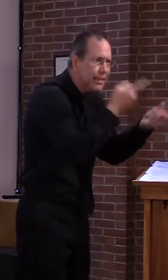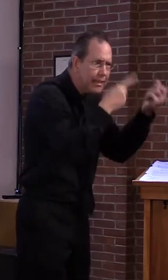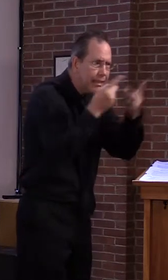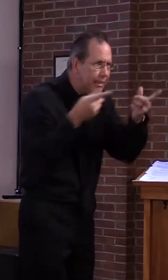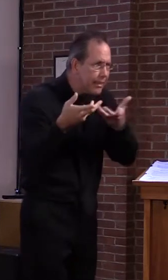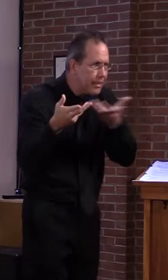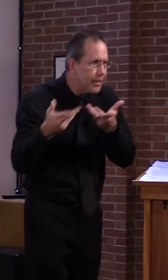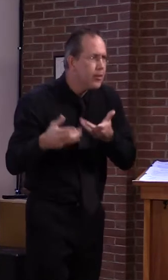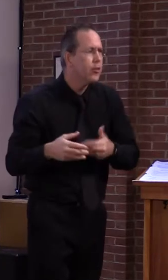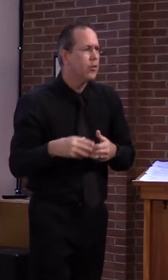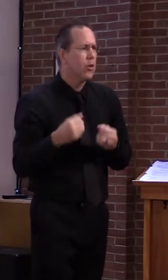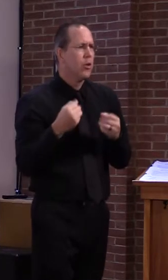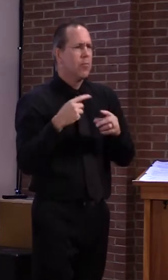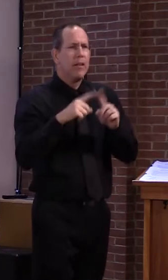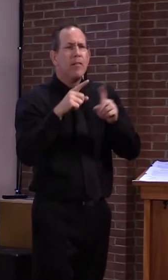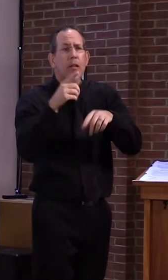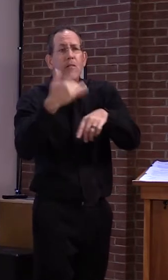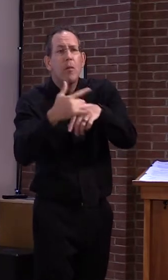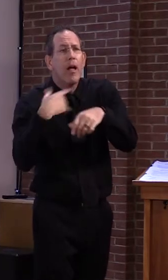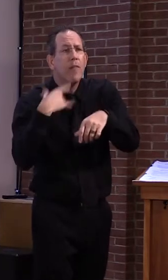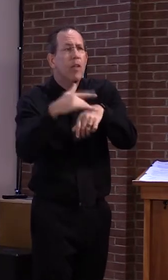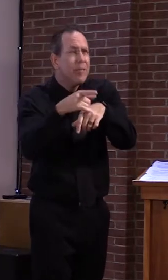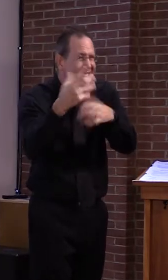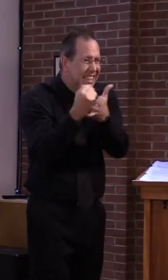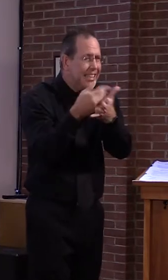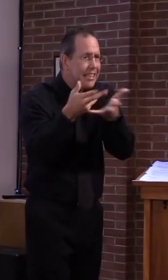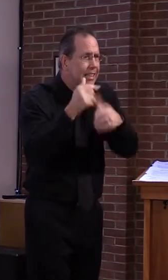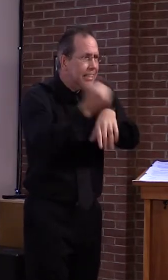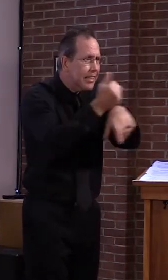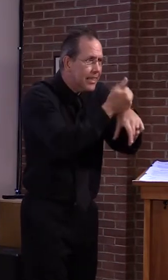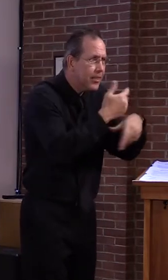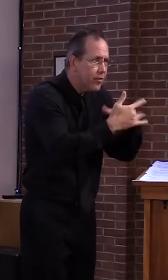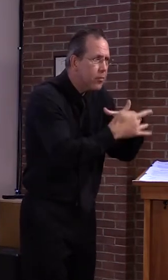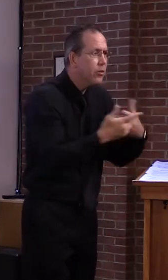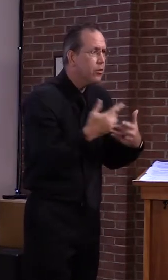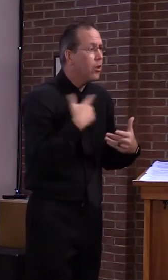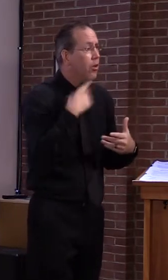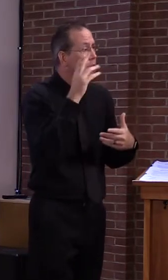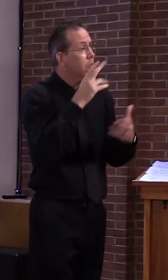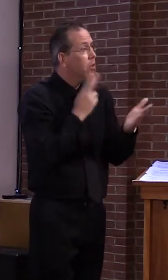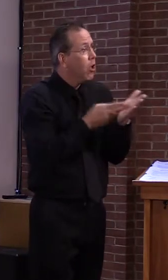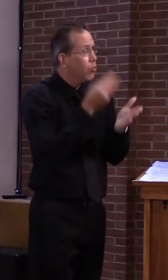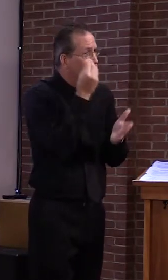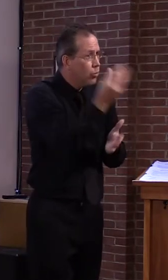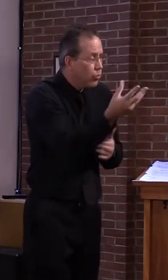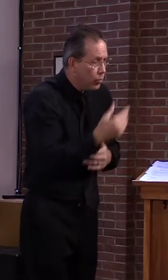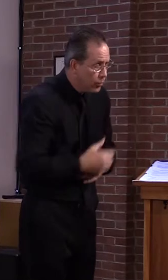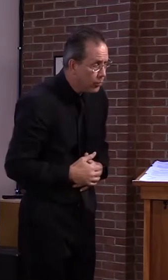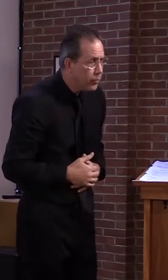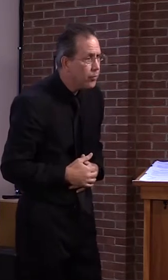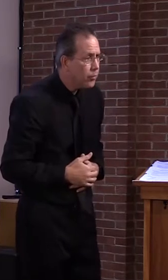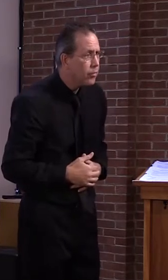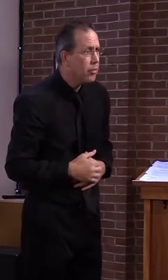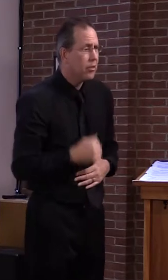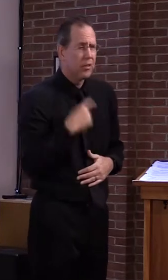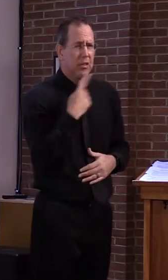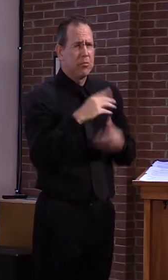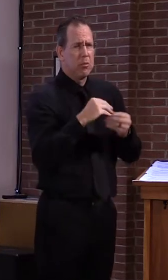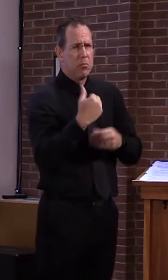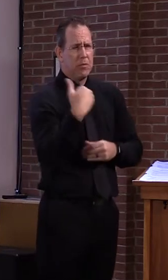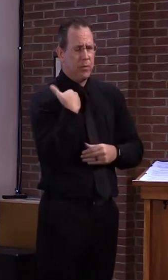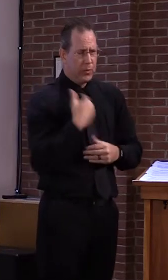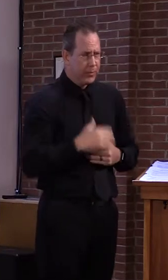time remaining. But I want to be realistic here, and I've said this a couple of times at this press conference since we've talked about